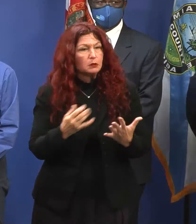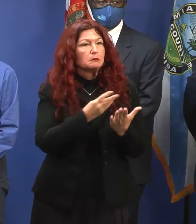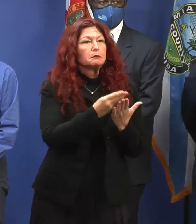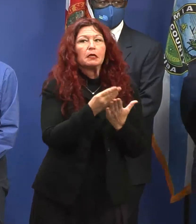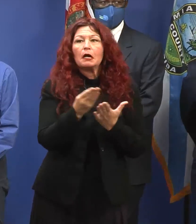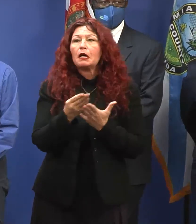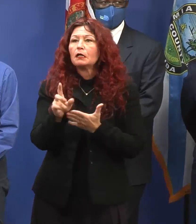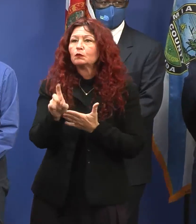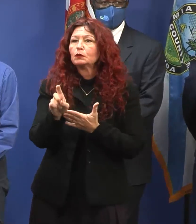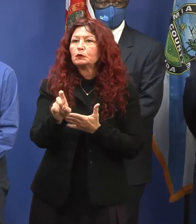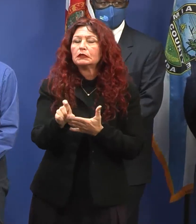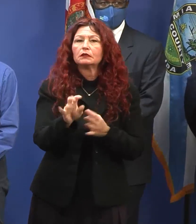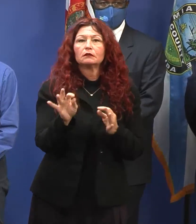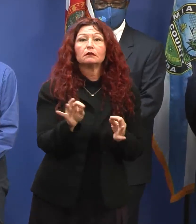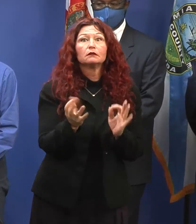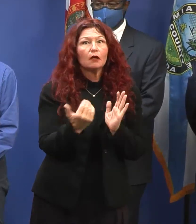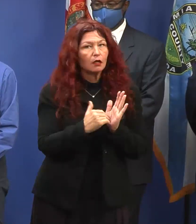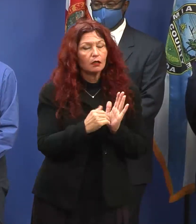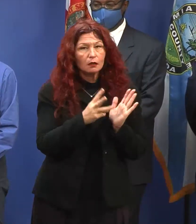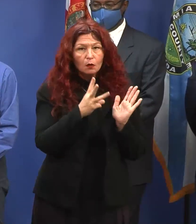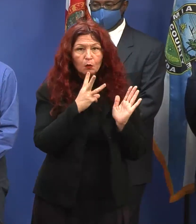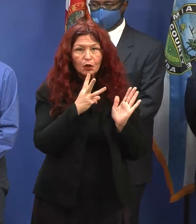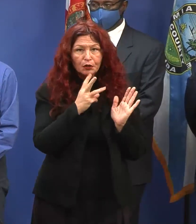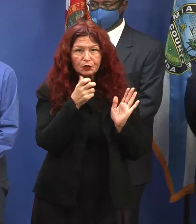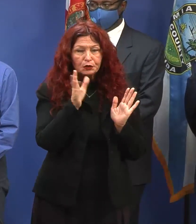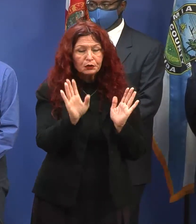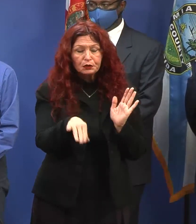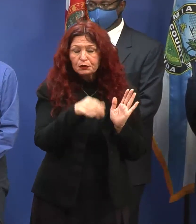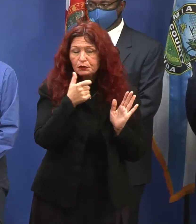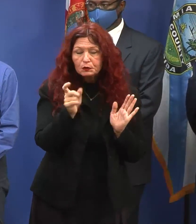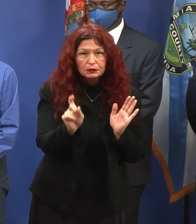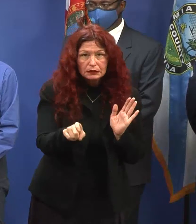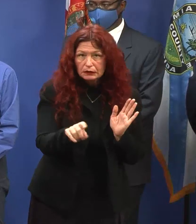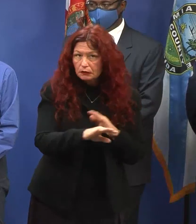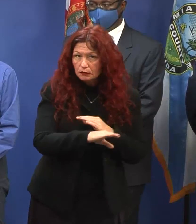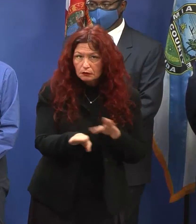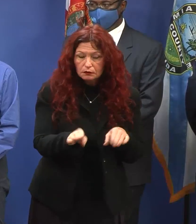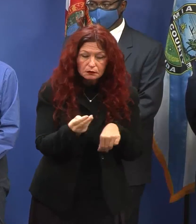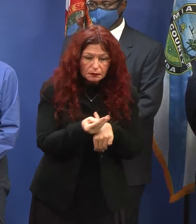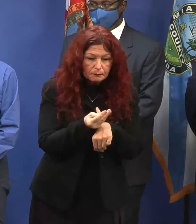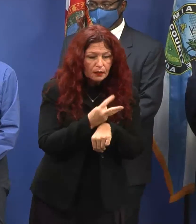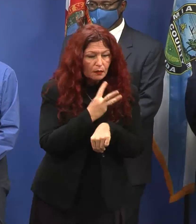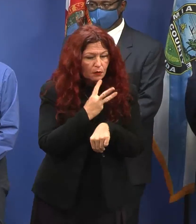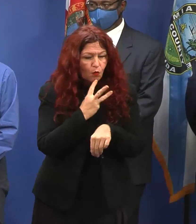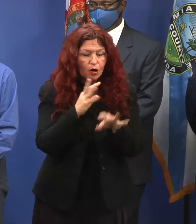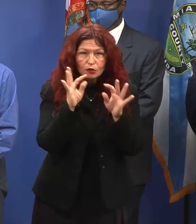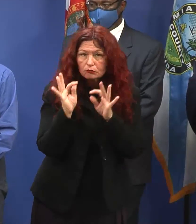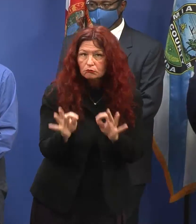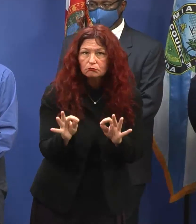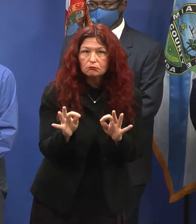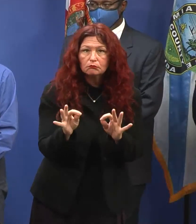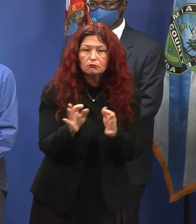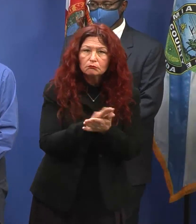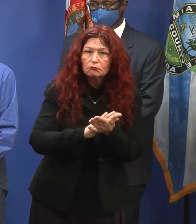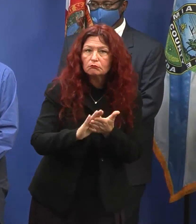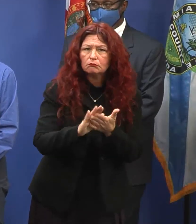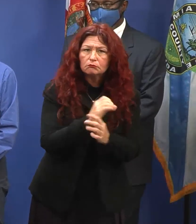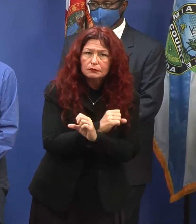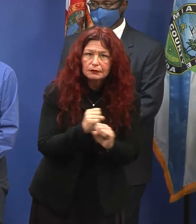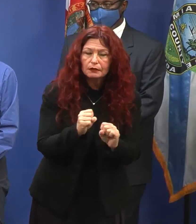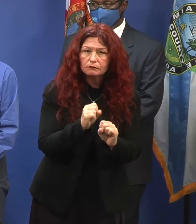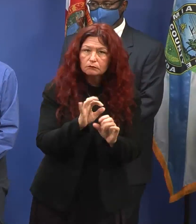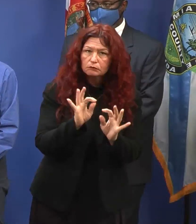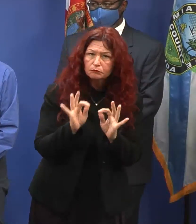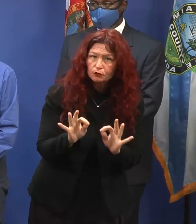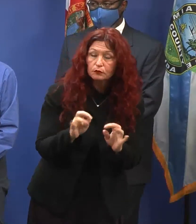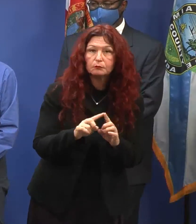You don't have to stack up on water, as the mayor stated also. We have incredible water, and it's on your tap. But there's many